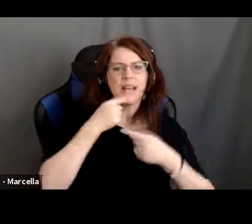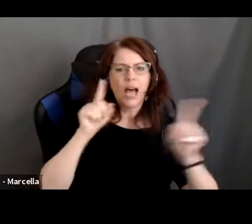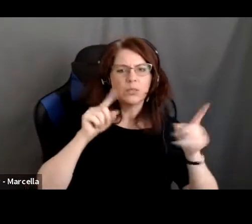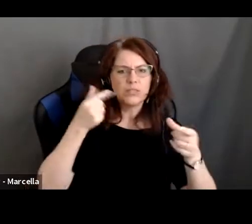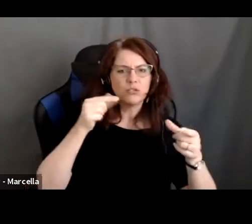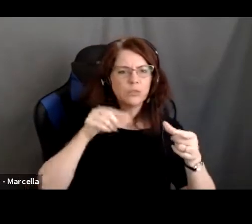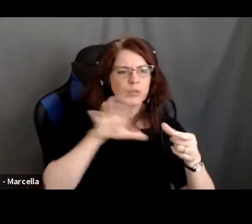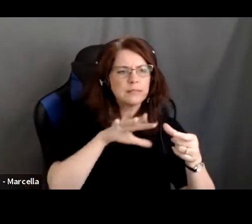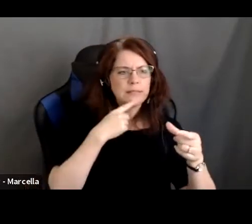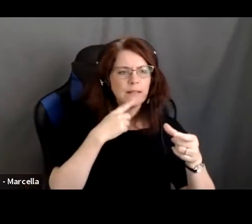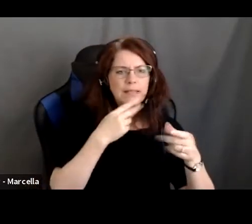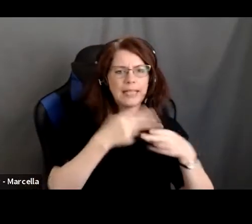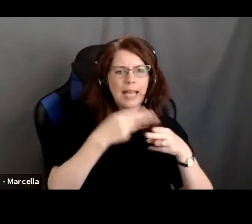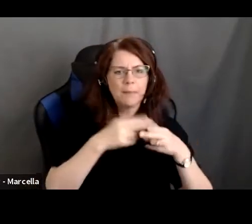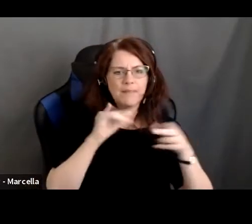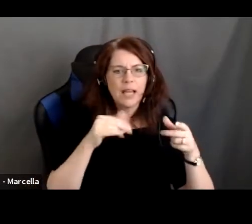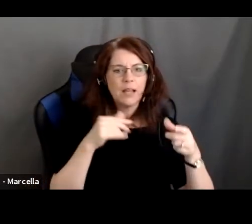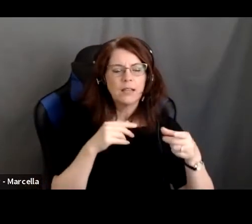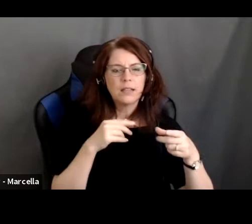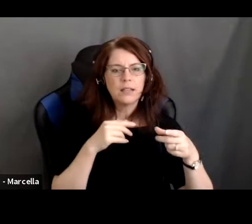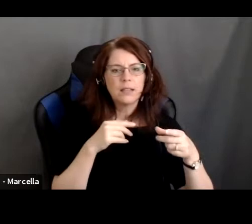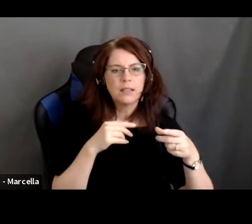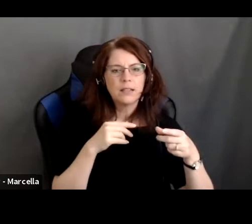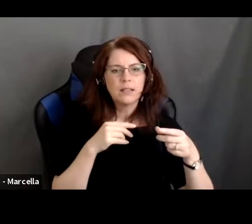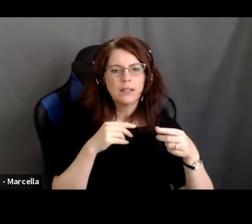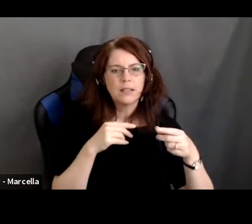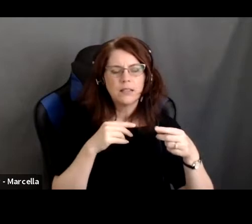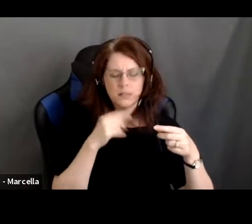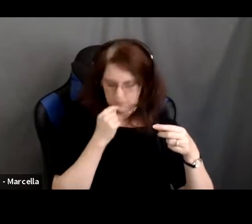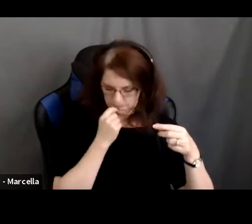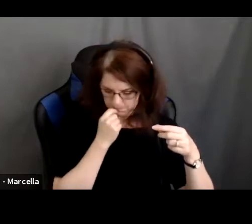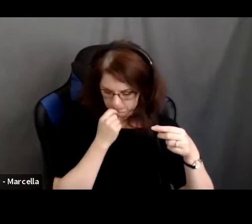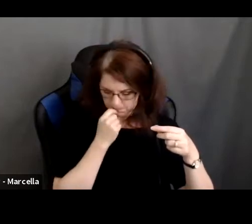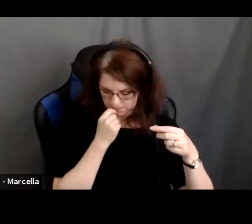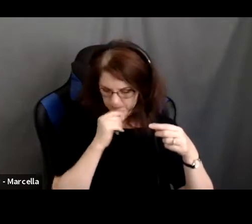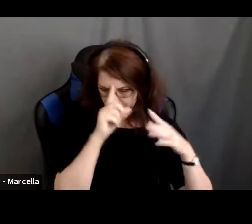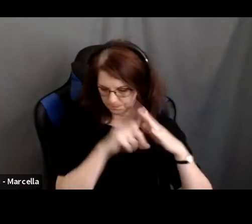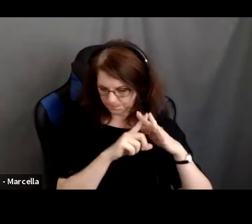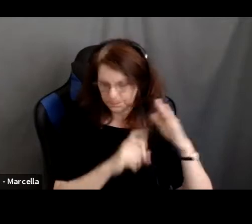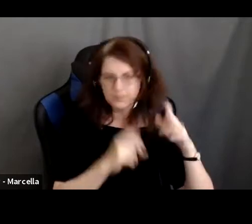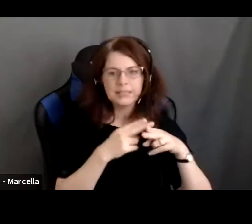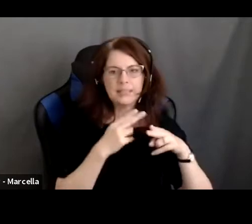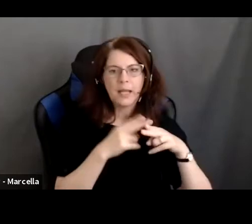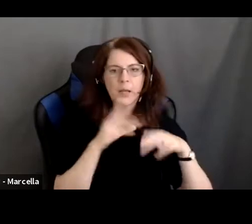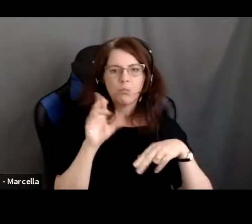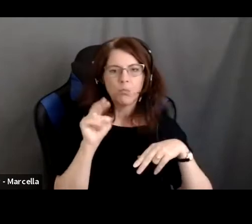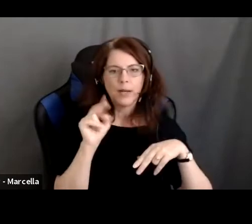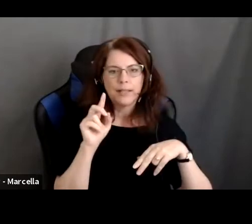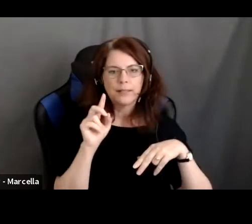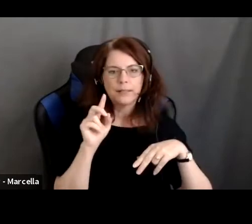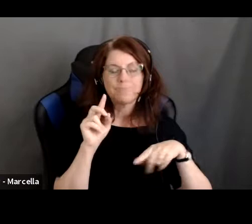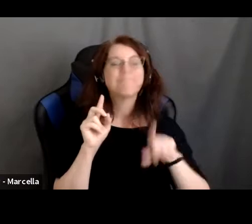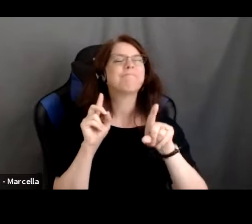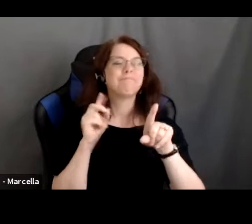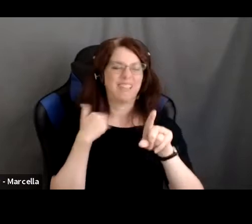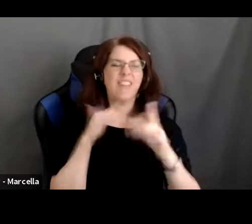loud? Oh, it is, I forget the name of the brand. I have contact